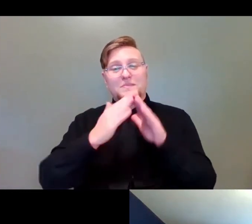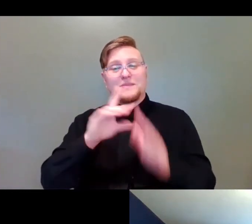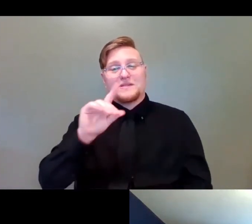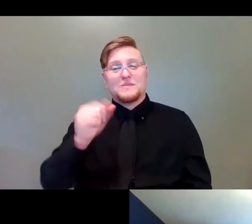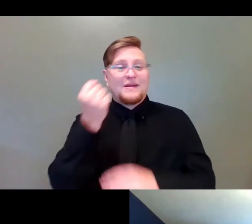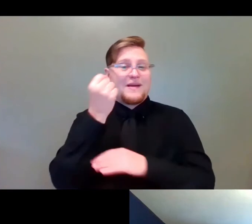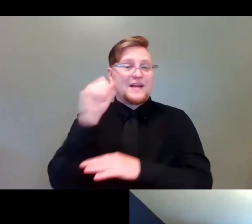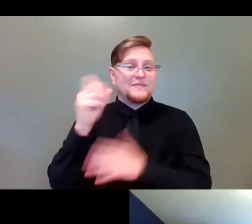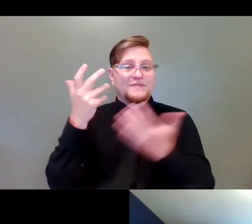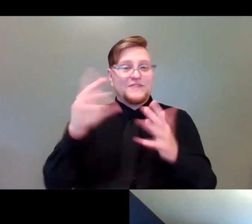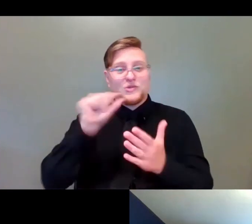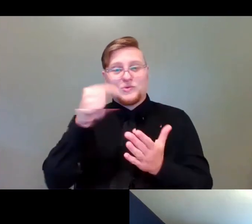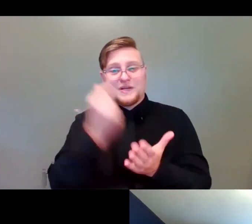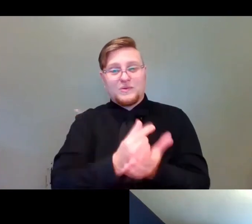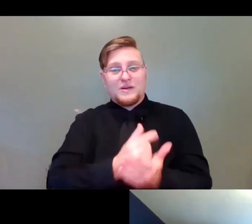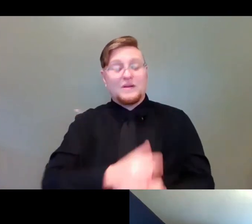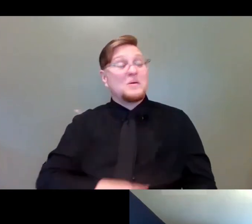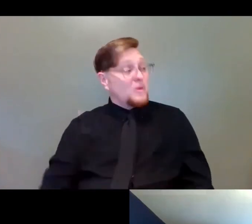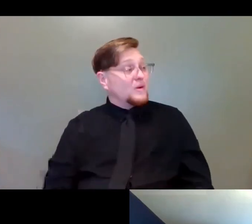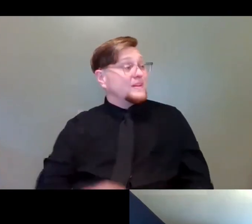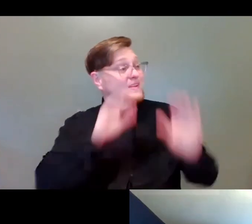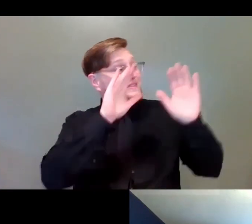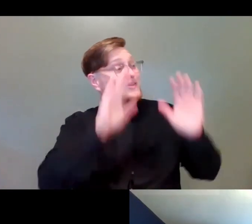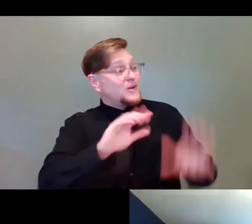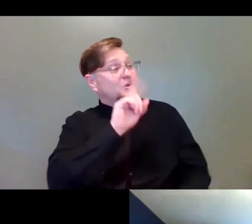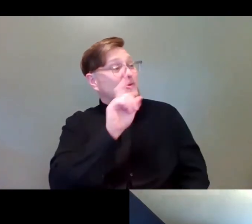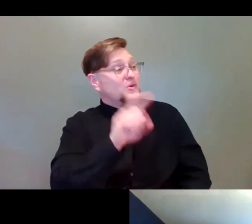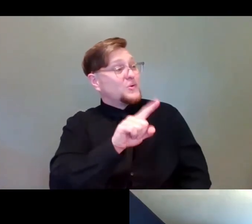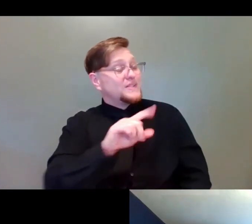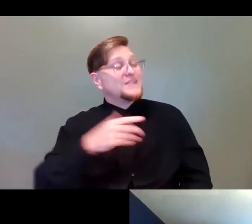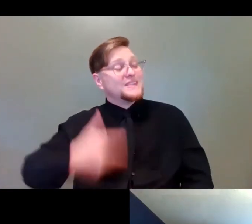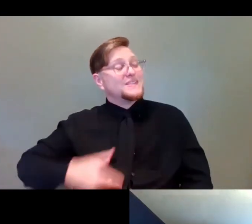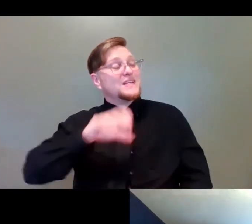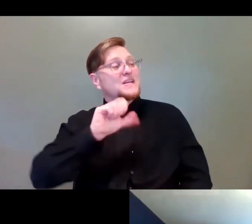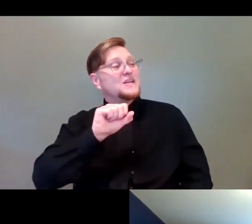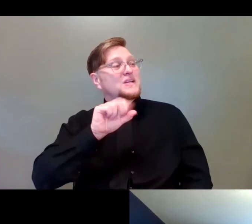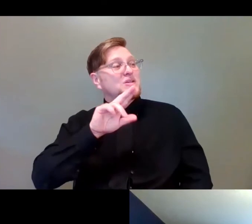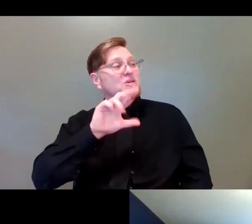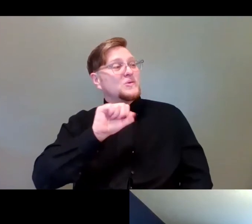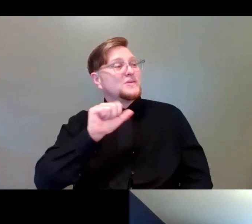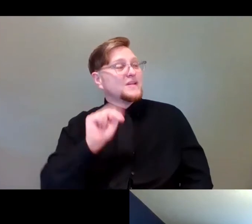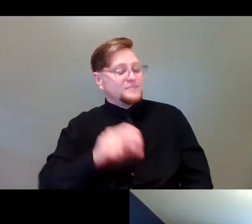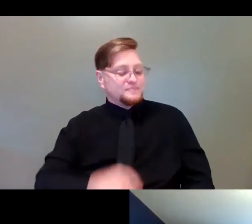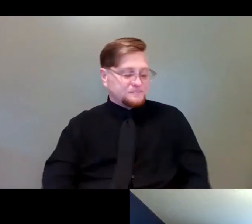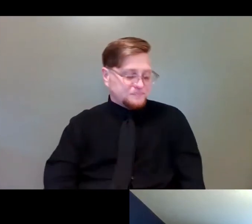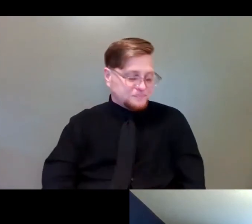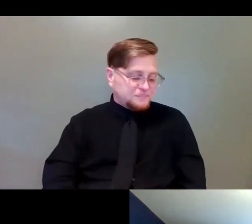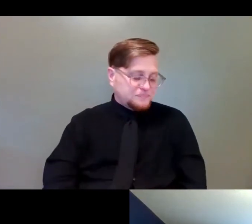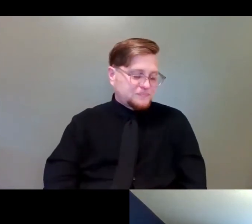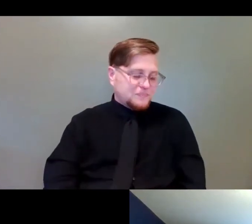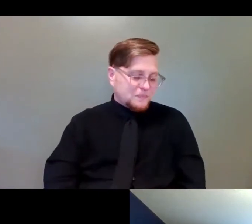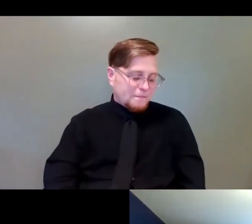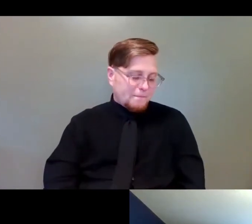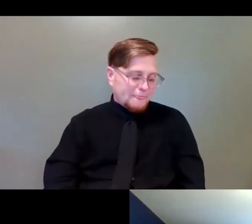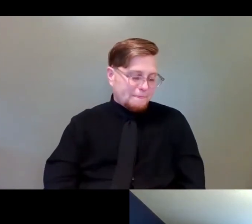graduate? Oh, that's a great question. Well, thank you for that. And this is Susan speaking. So I I